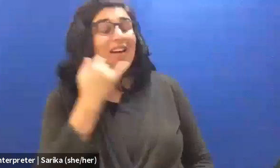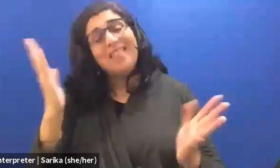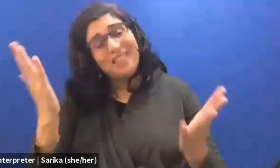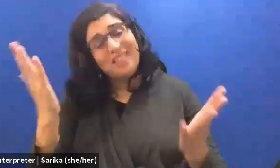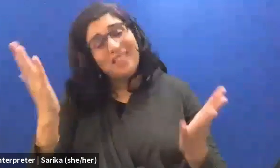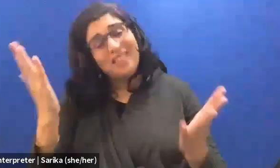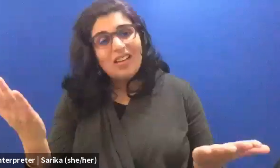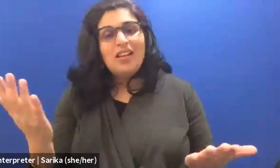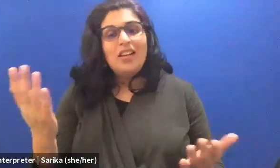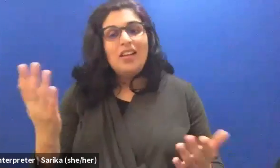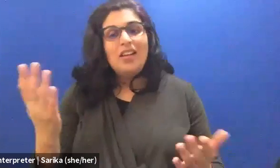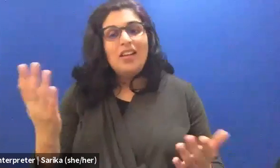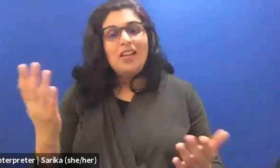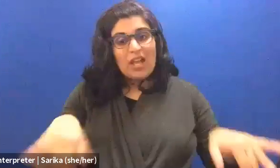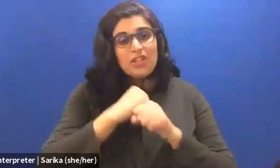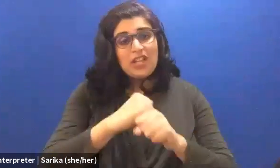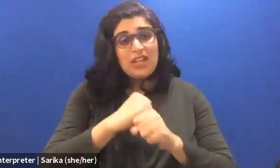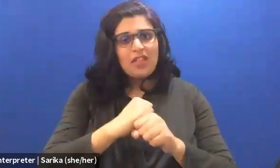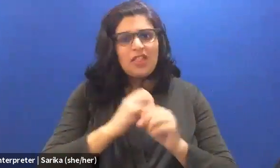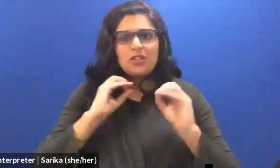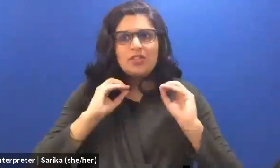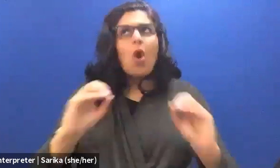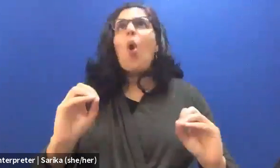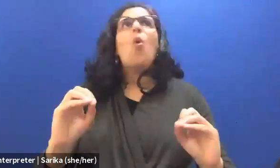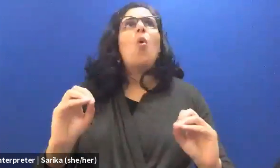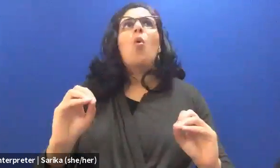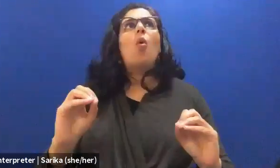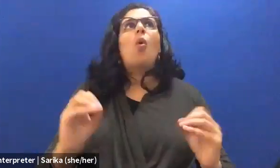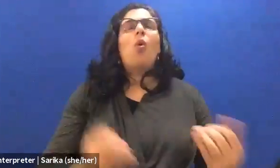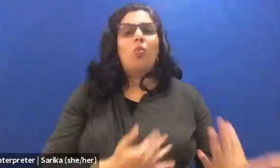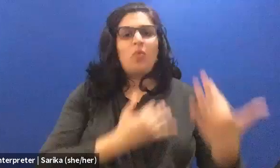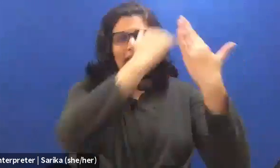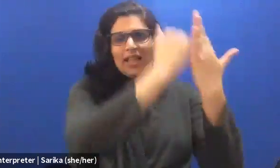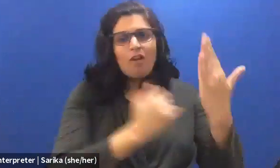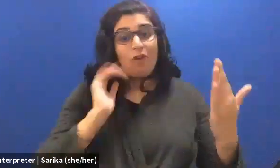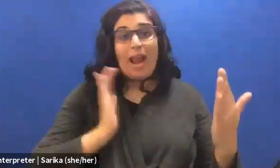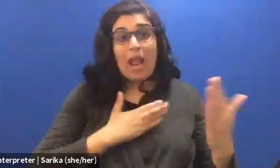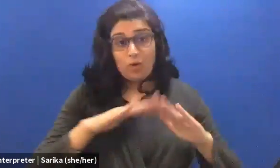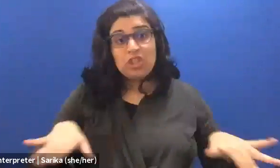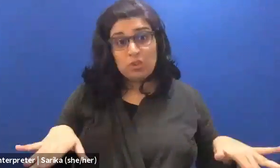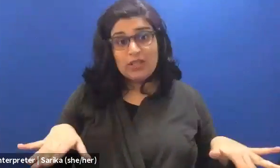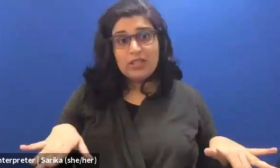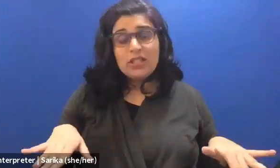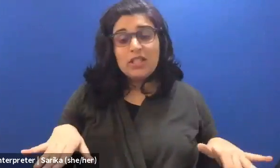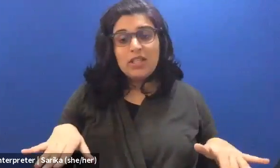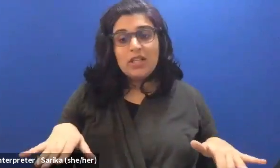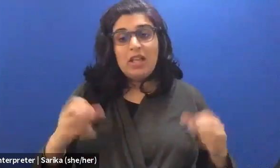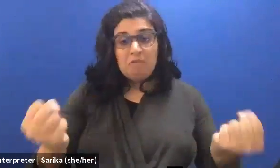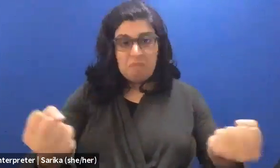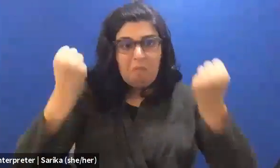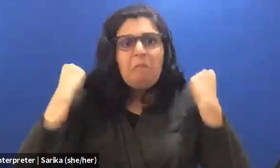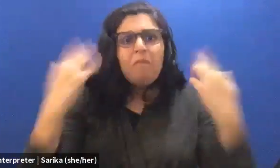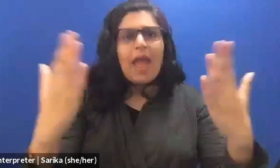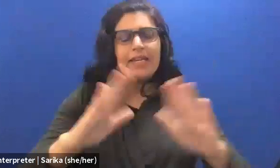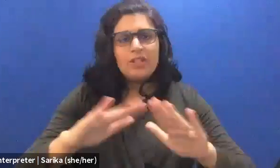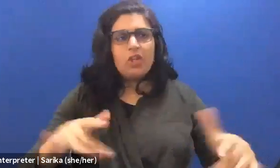child protection, there's not a lot of waiting lists for our children. There's a lot of children waiting for